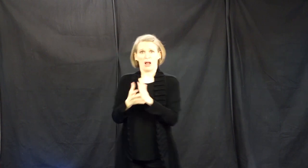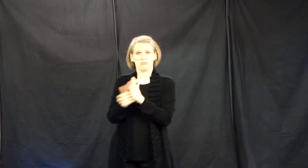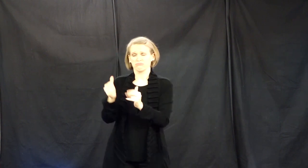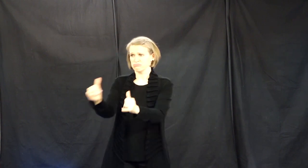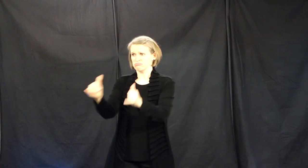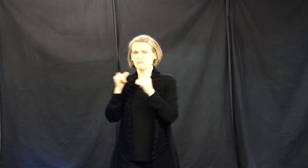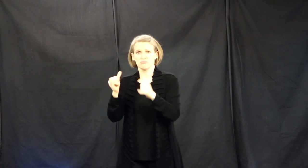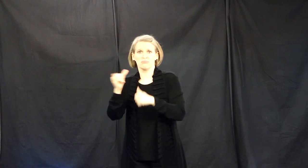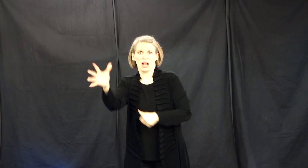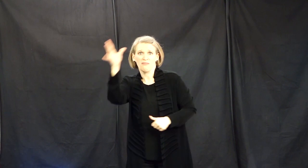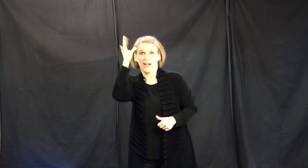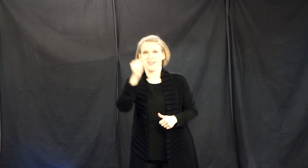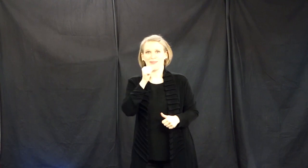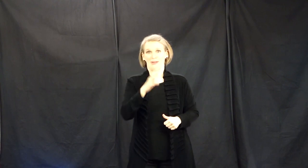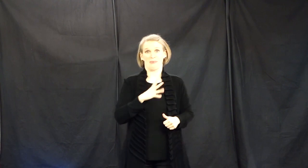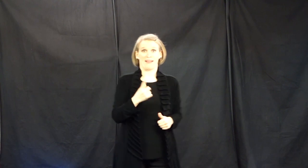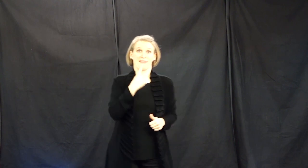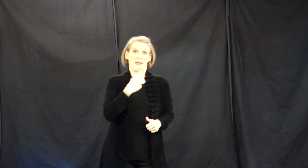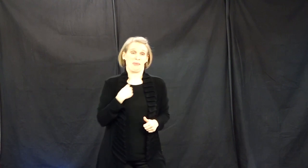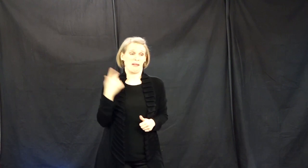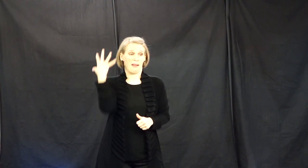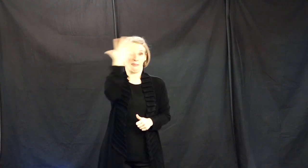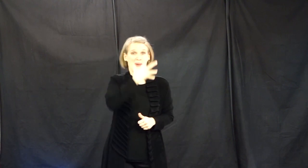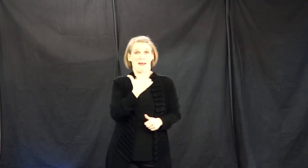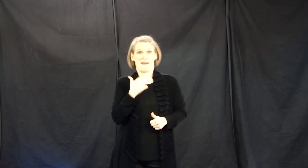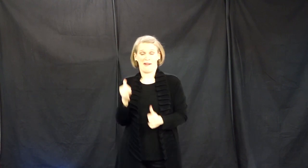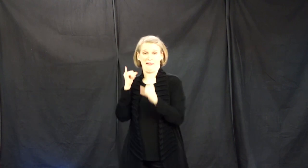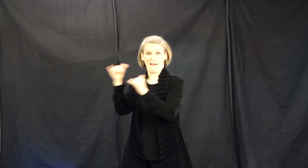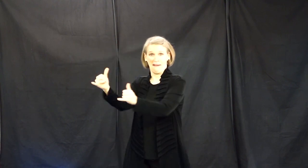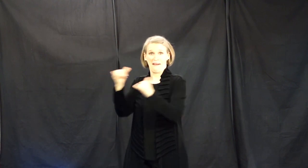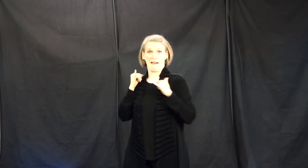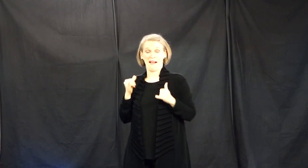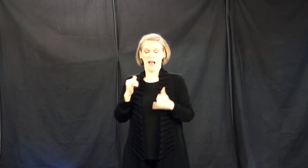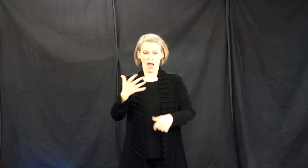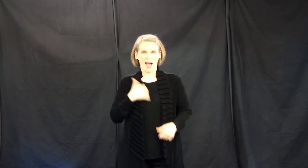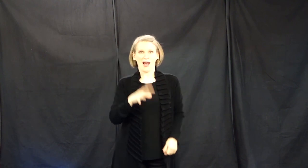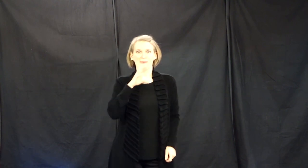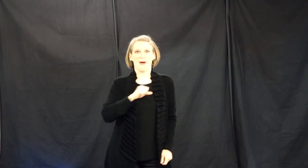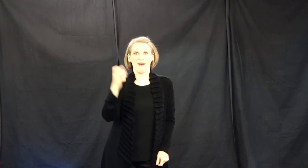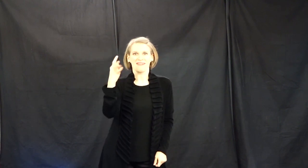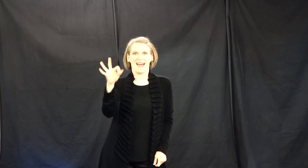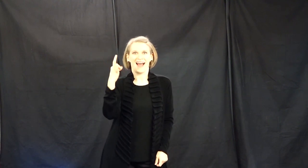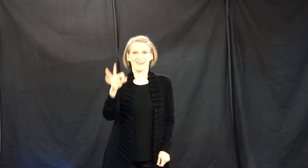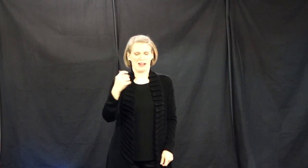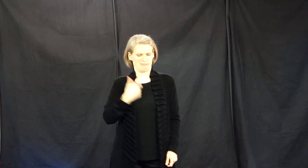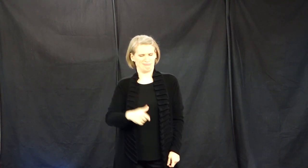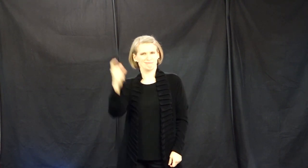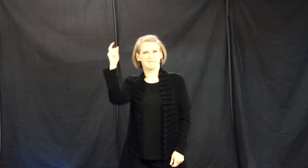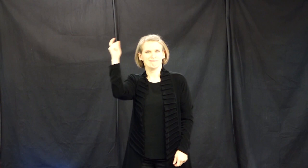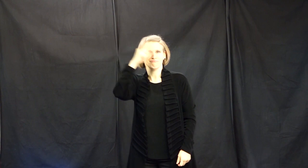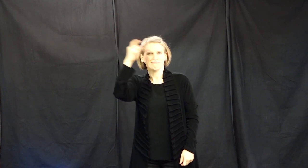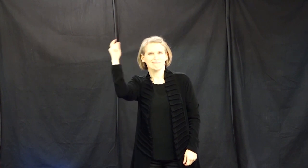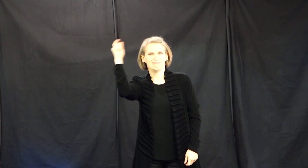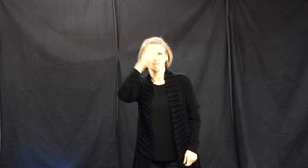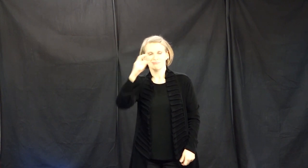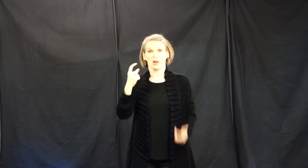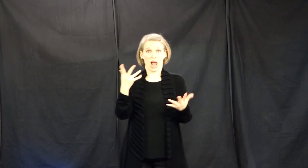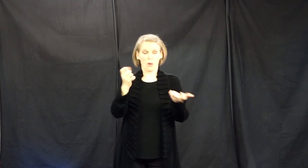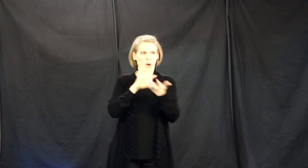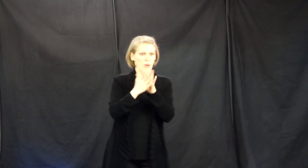as my pops. The ladies say my brain's not where the resemblance stops. I'm only 19, but my mind is older. Gotta be my own man, like my